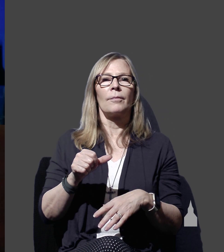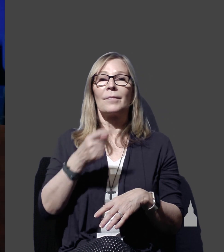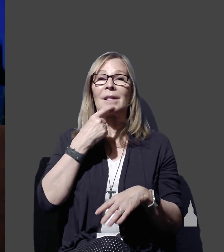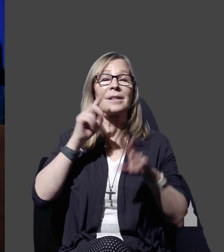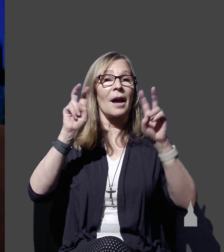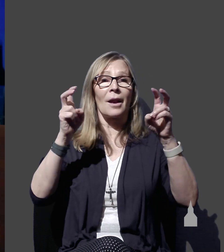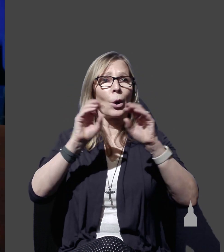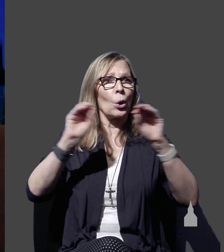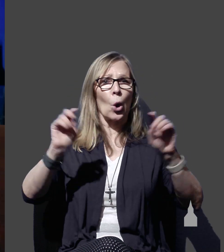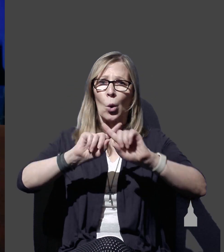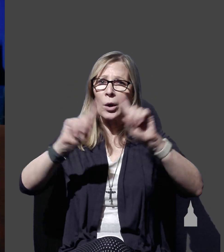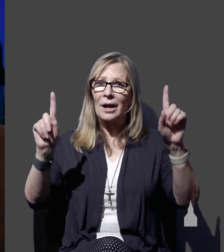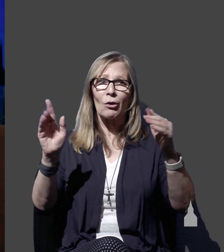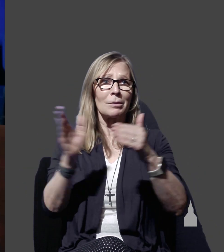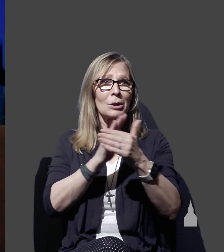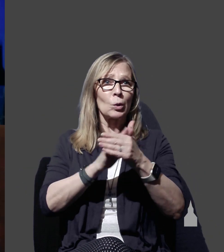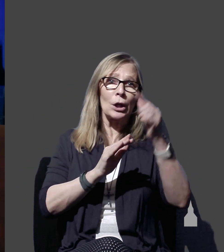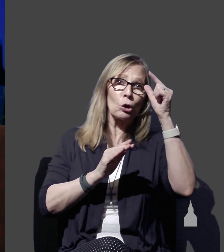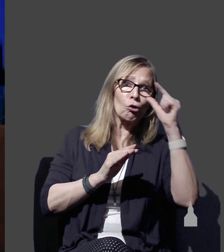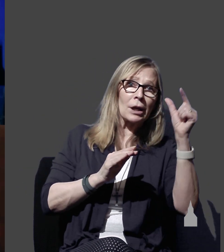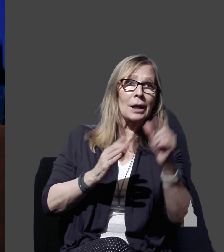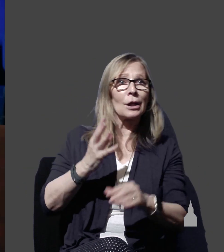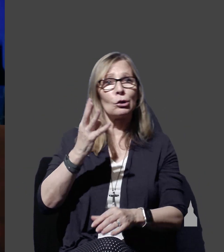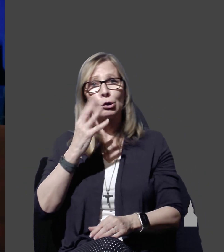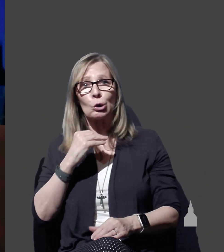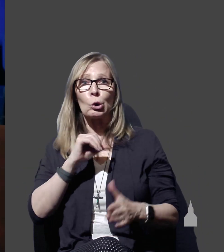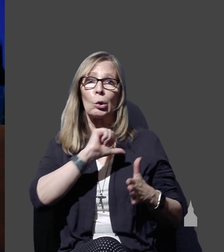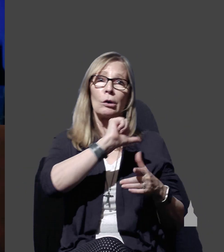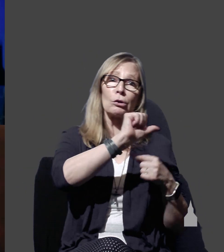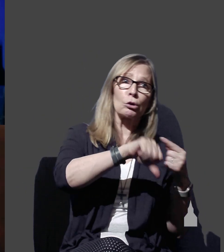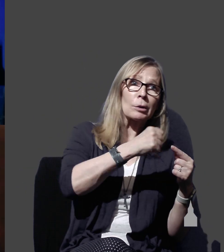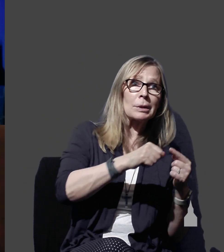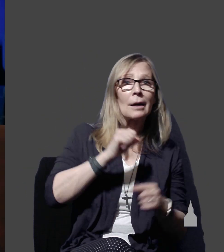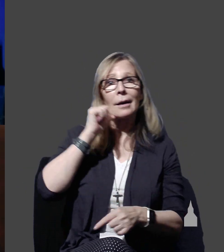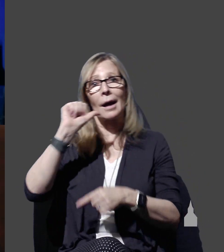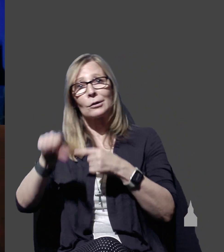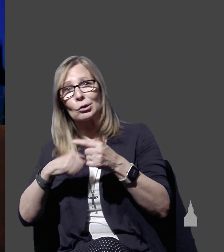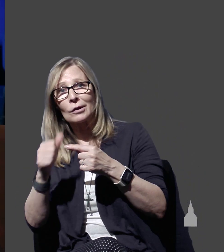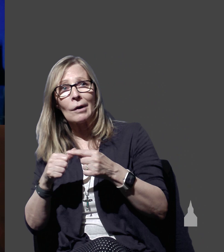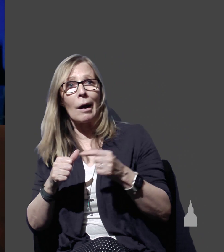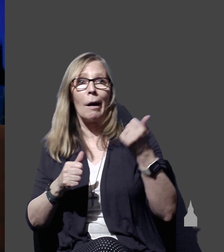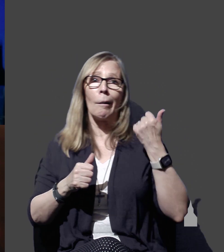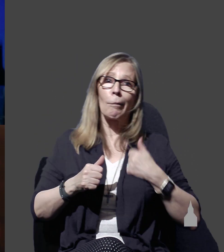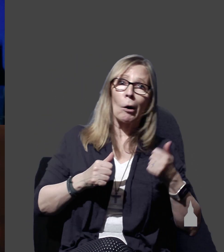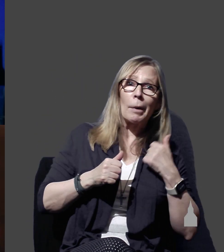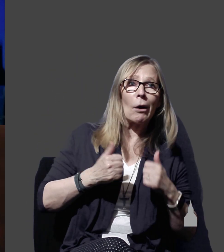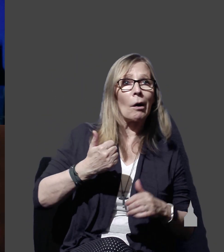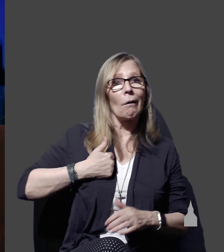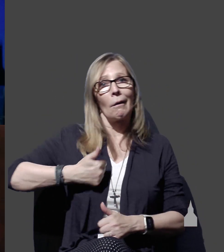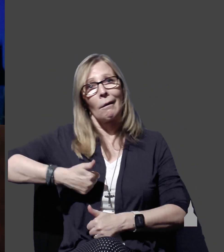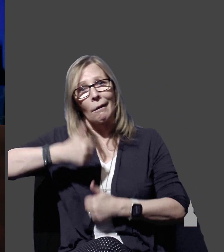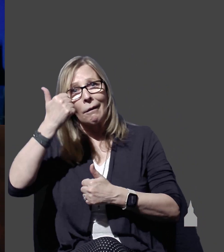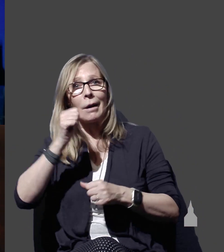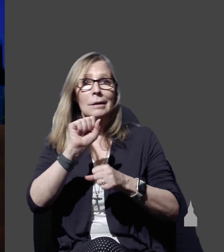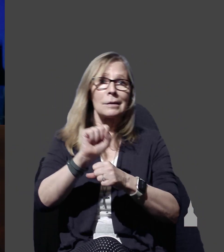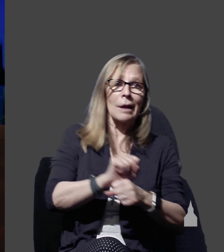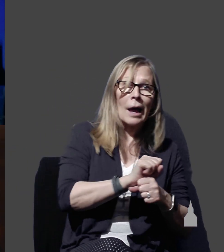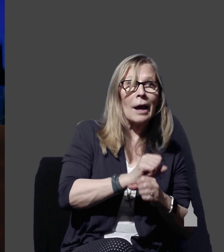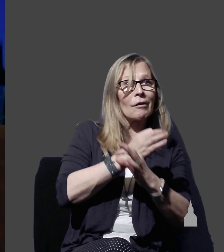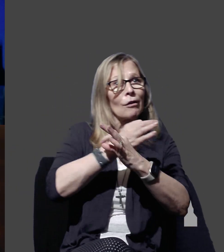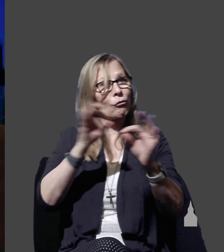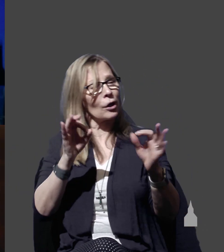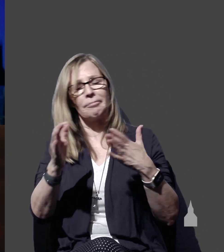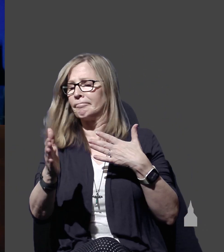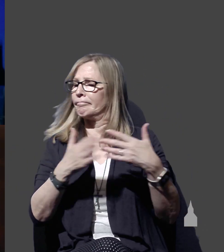no distinction between Greek and Jew, circumcised and uncircumcised, barbarian, Scythian, slave and freeman,